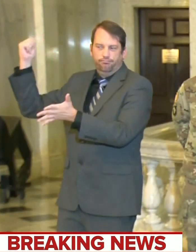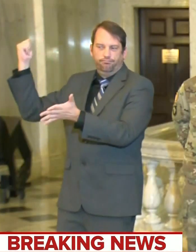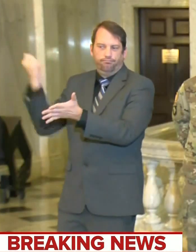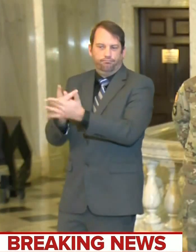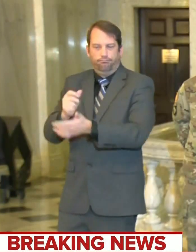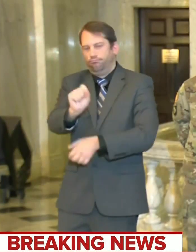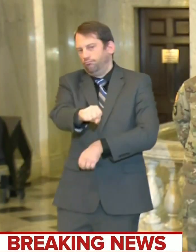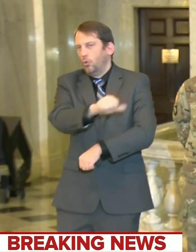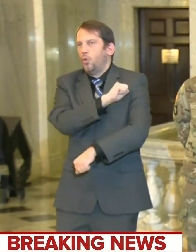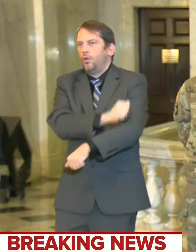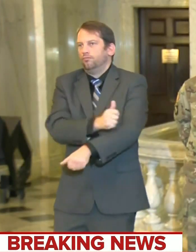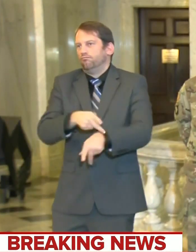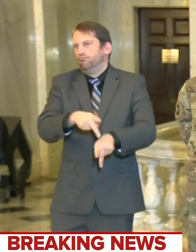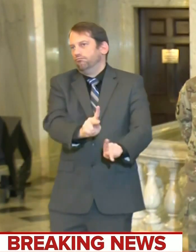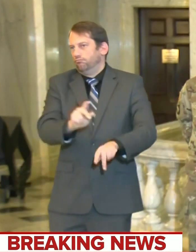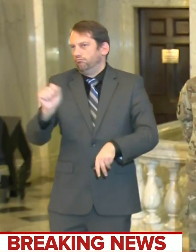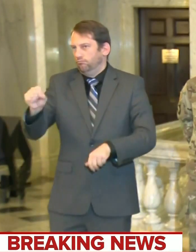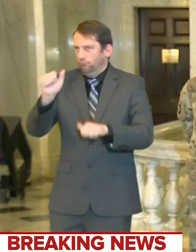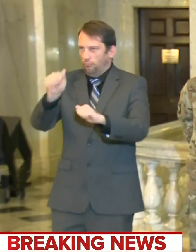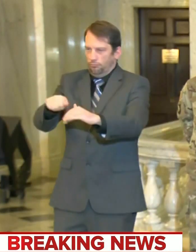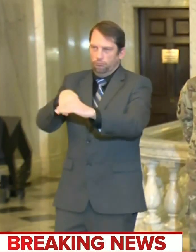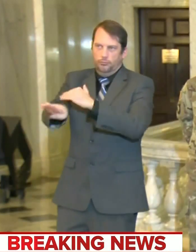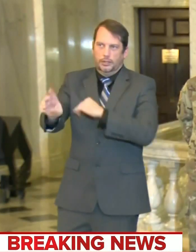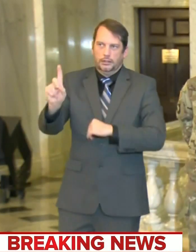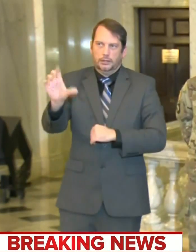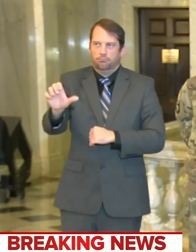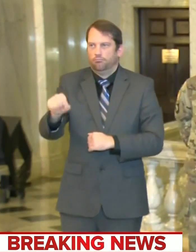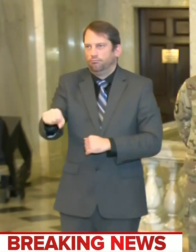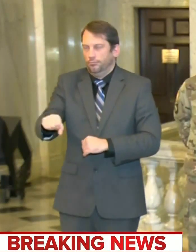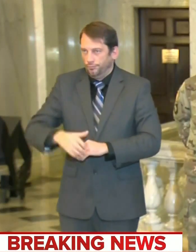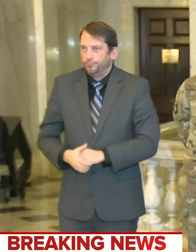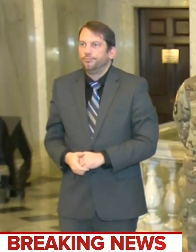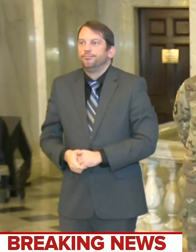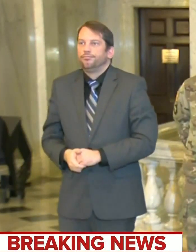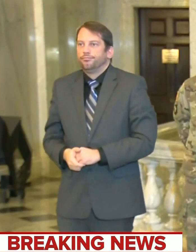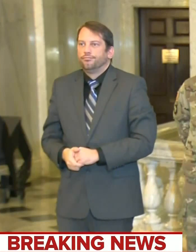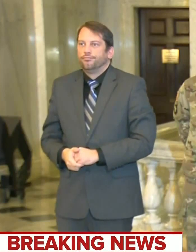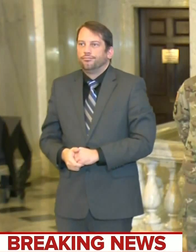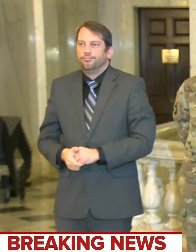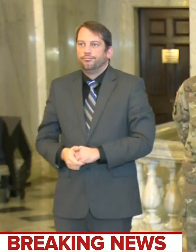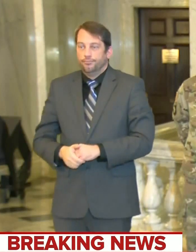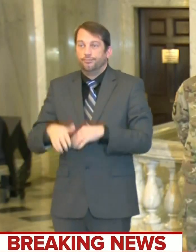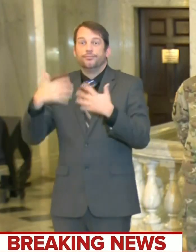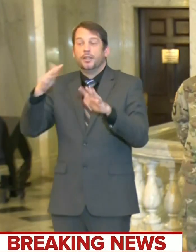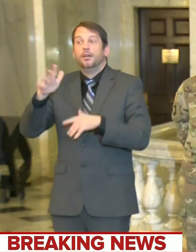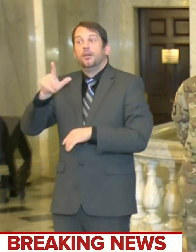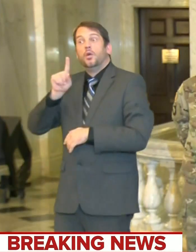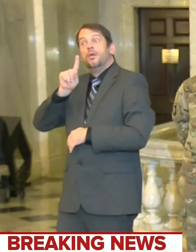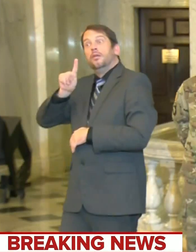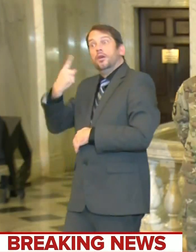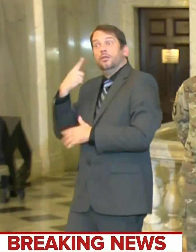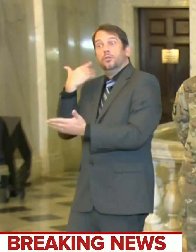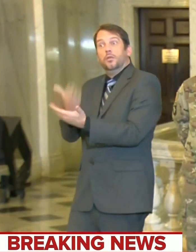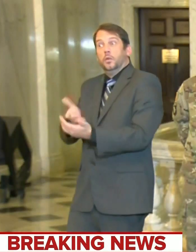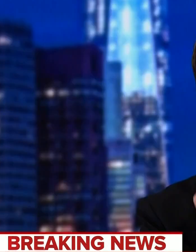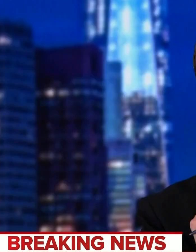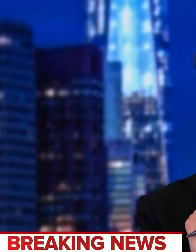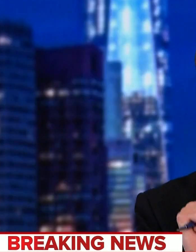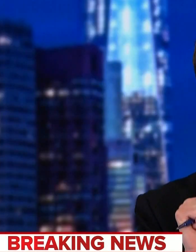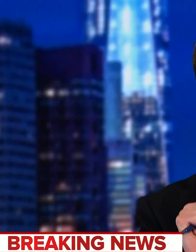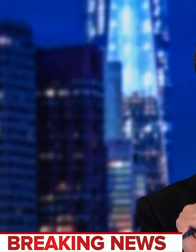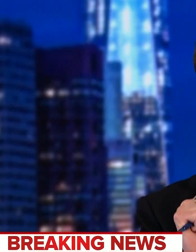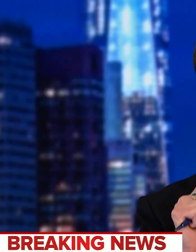city. The initial contingent of Maryland National Guard members were the first to arrive in Washington from out of state.